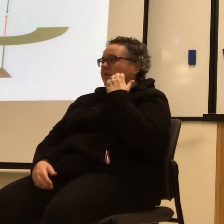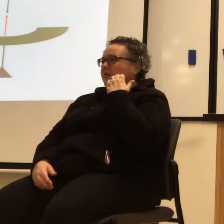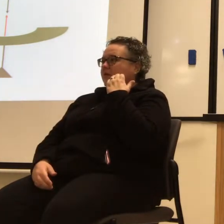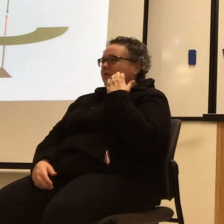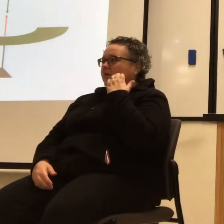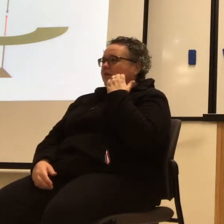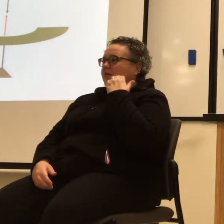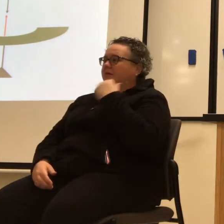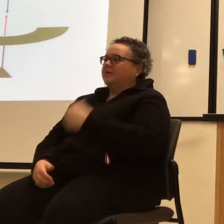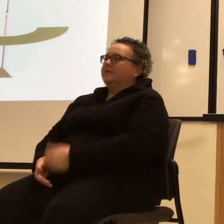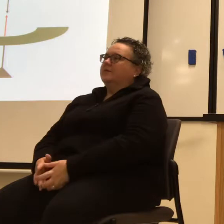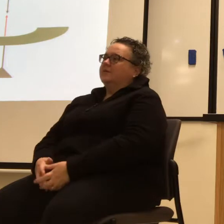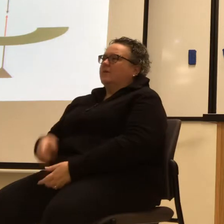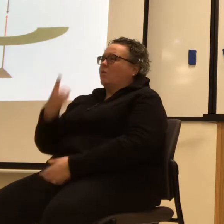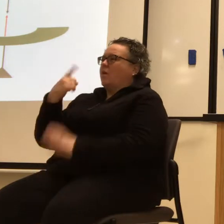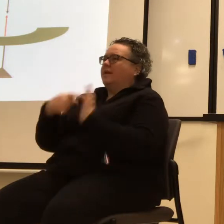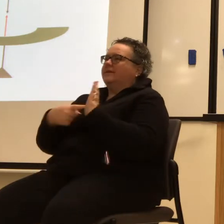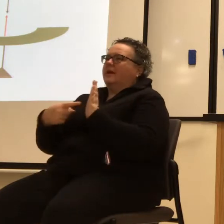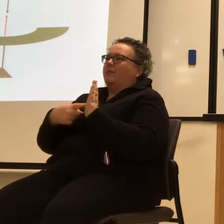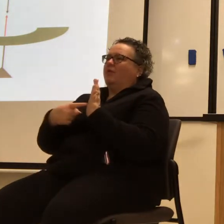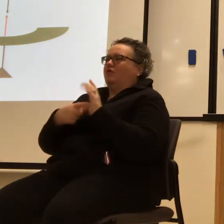As an example,